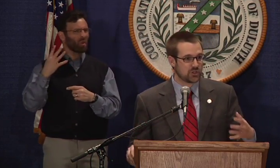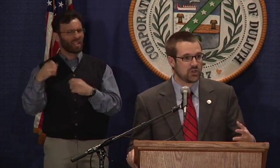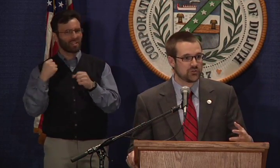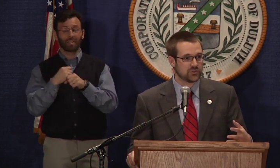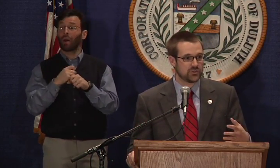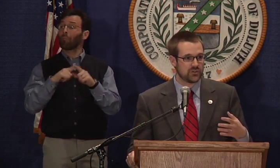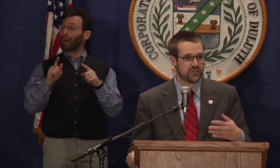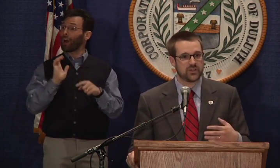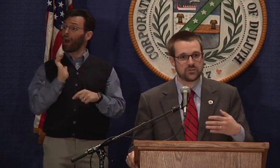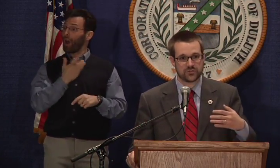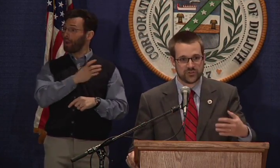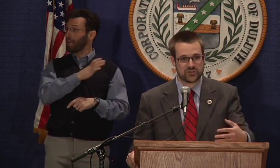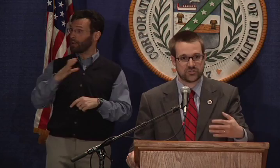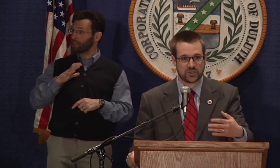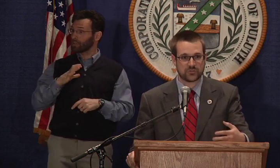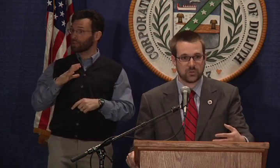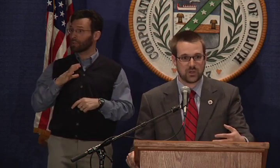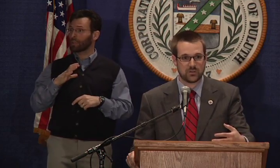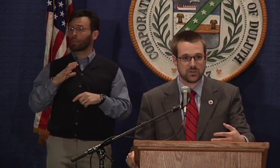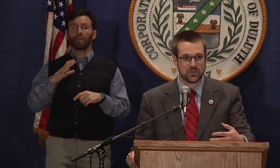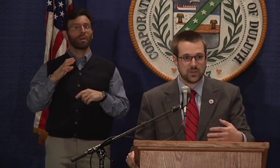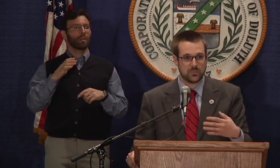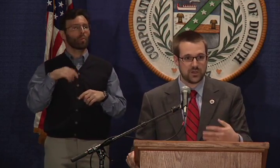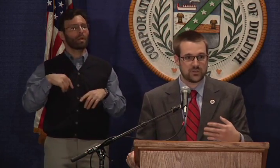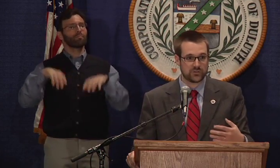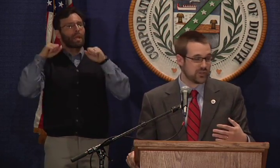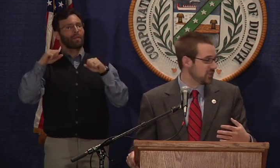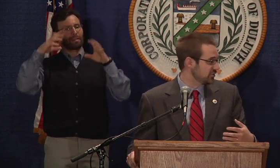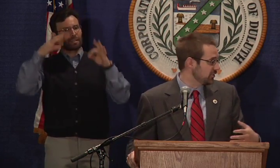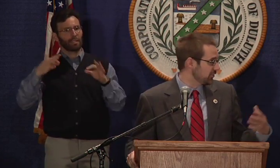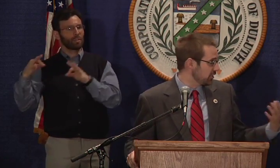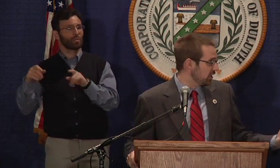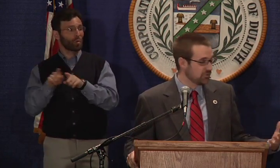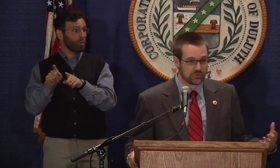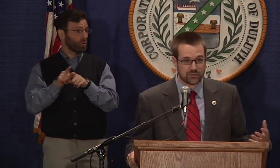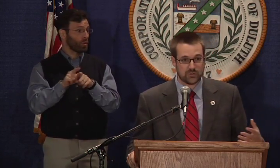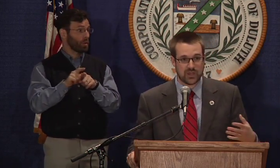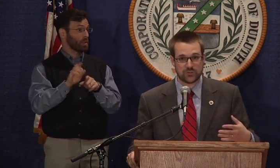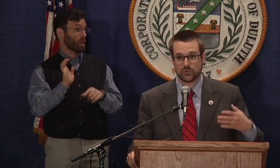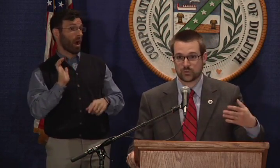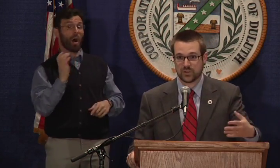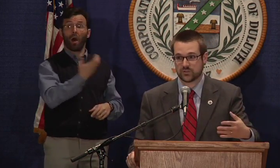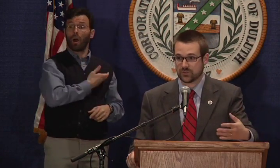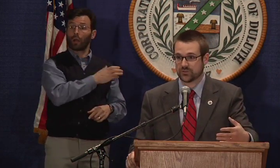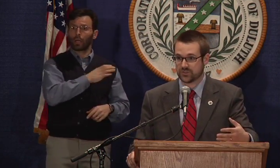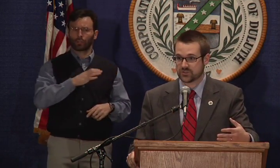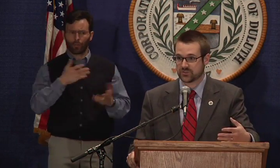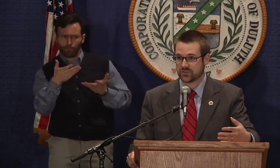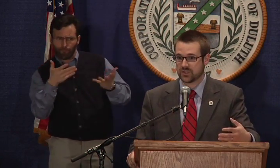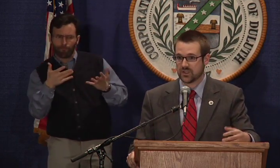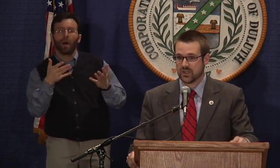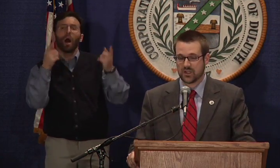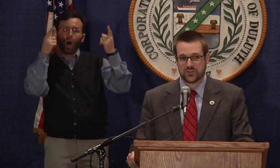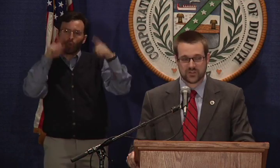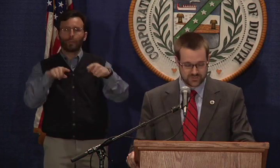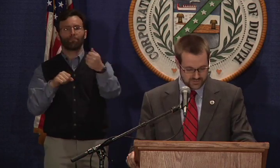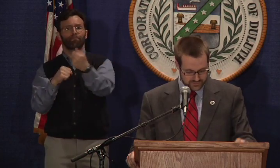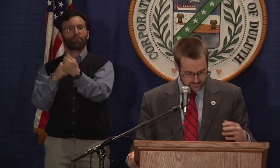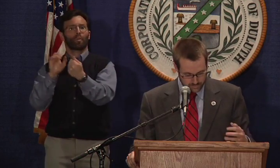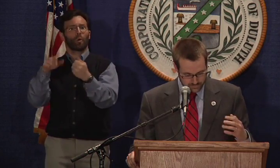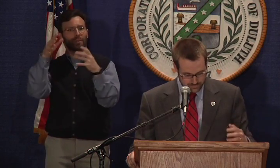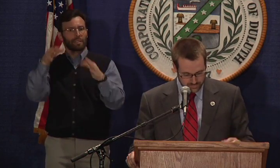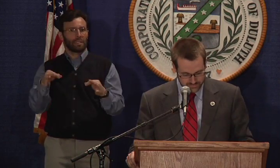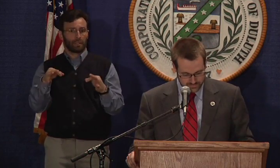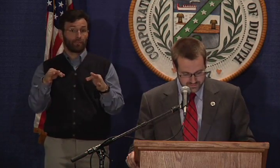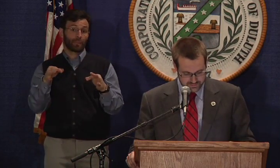attention is that our council has taken those decisions on as well. In many of those occasions, it was our council who had to agree to those decisions. And I think that's